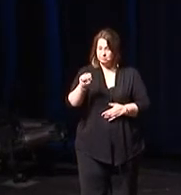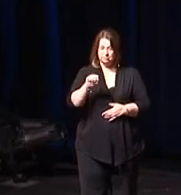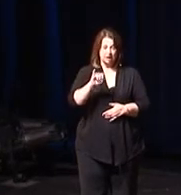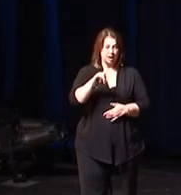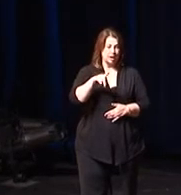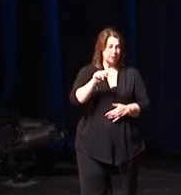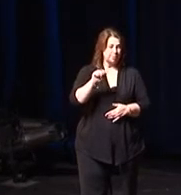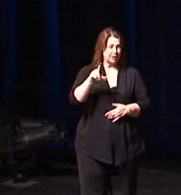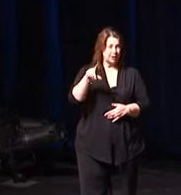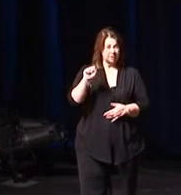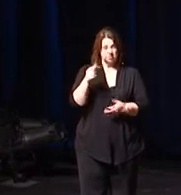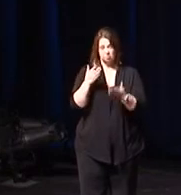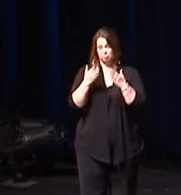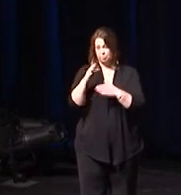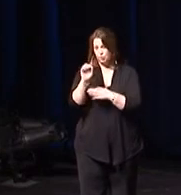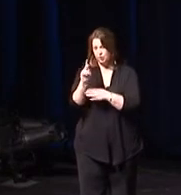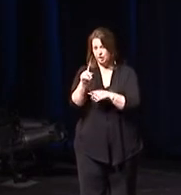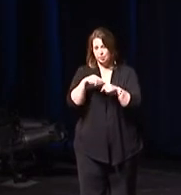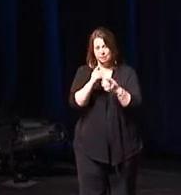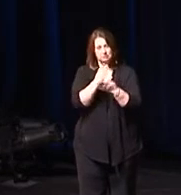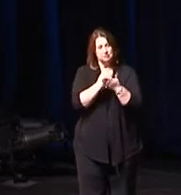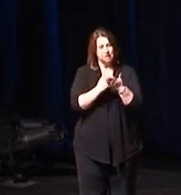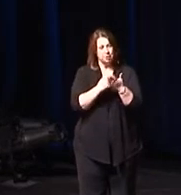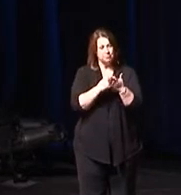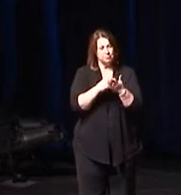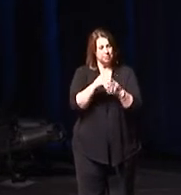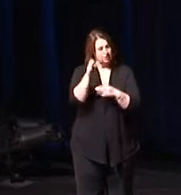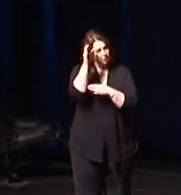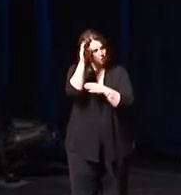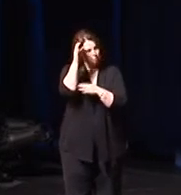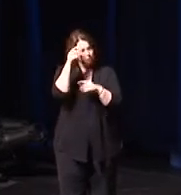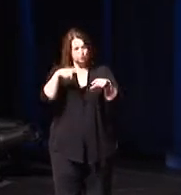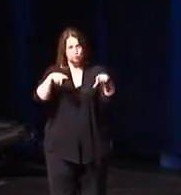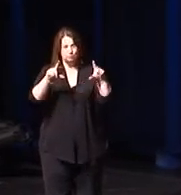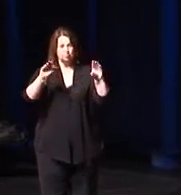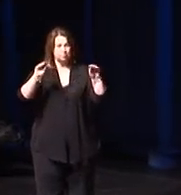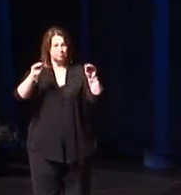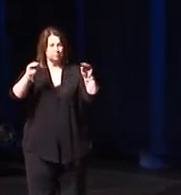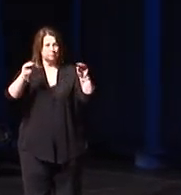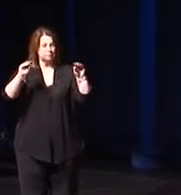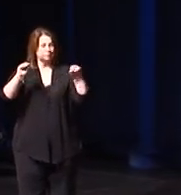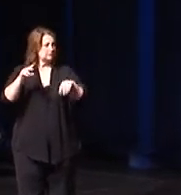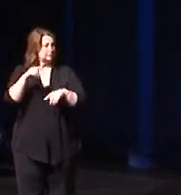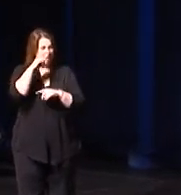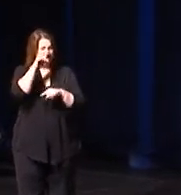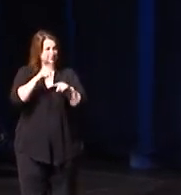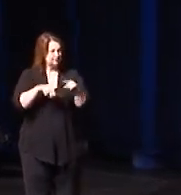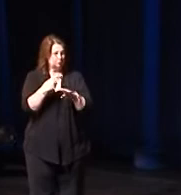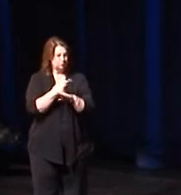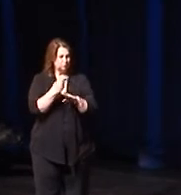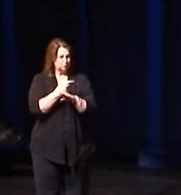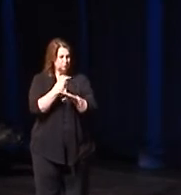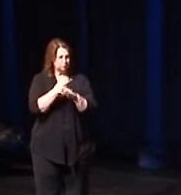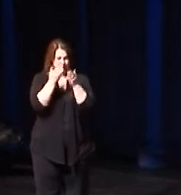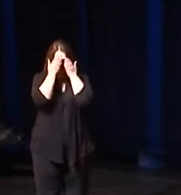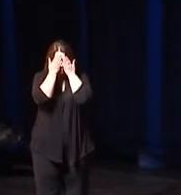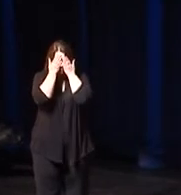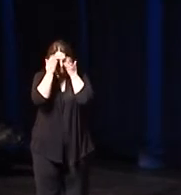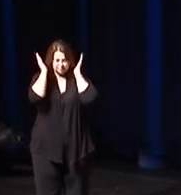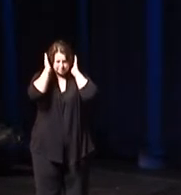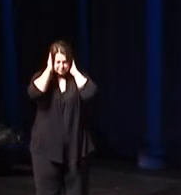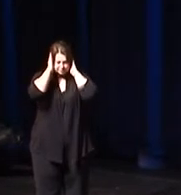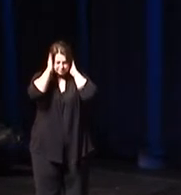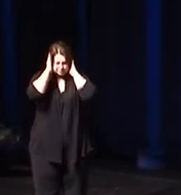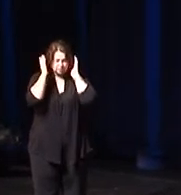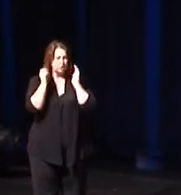okay, but some computer screens flicker and just unusable. There's a little kid putting his hands over his ears, or he talks